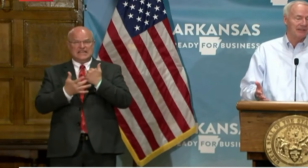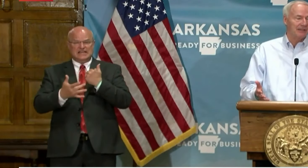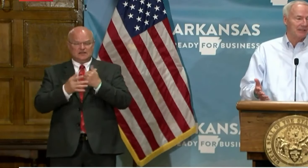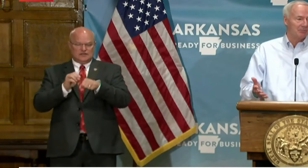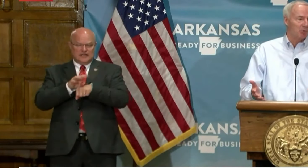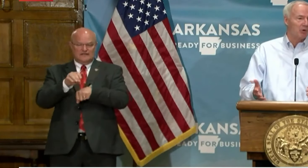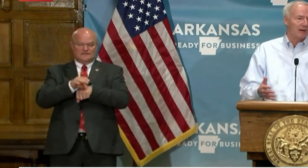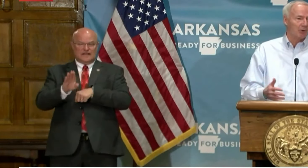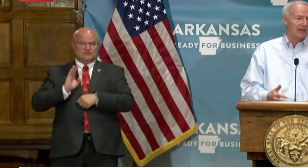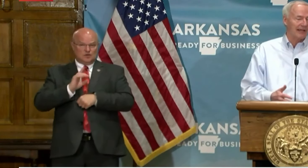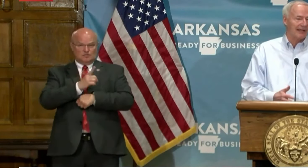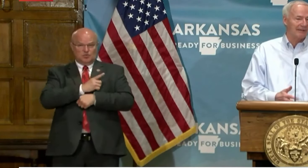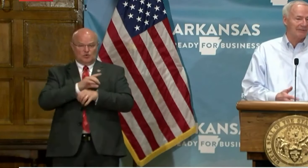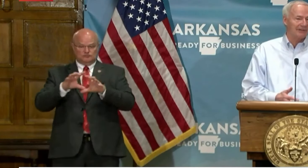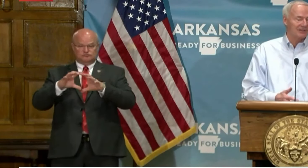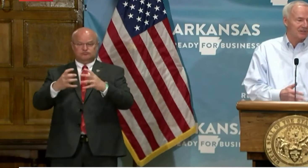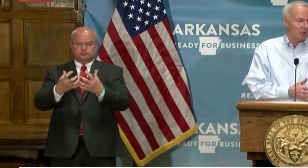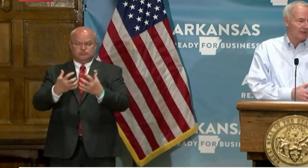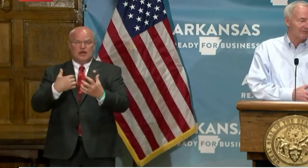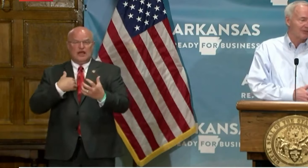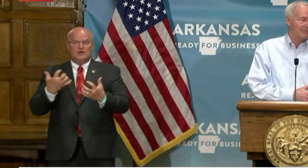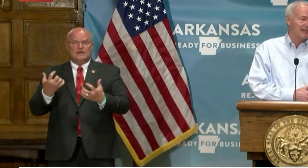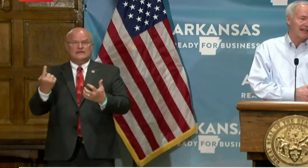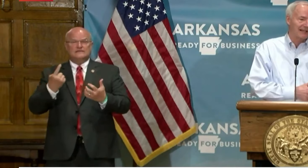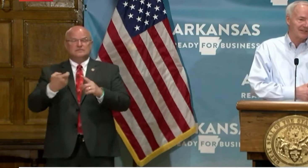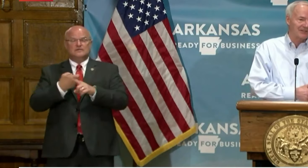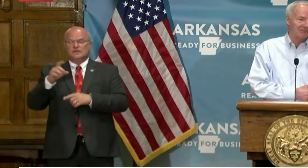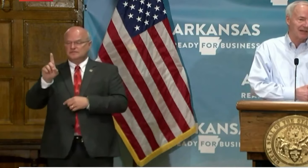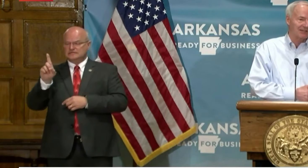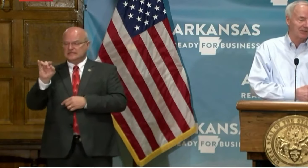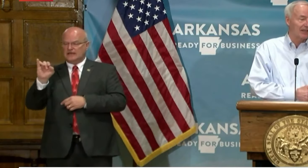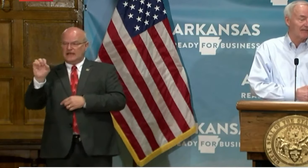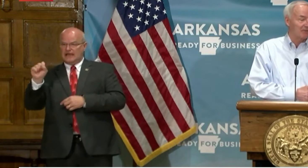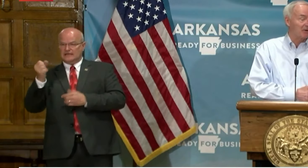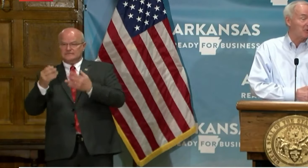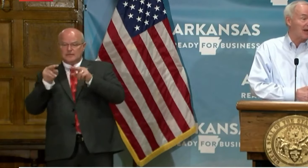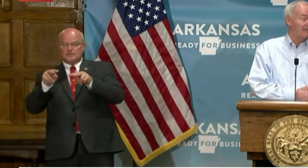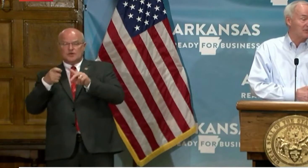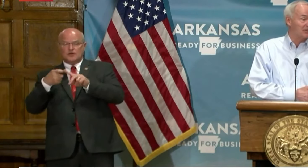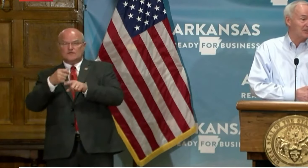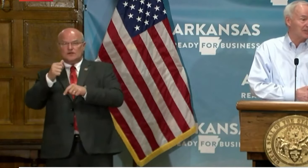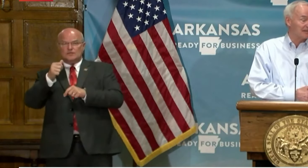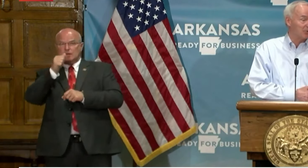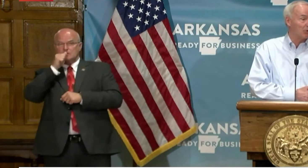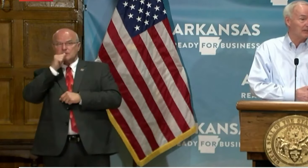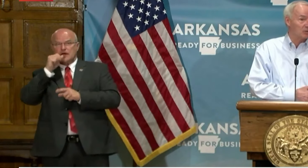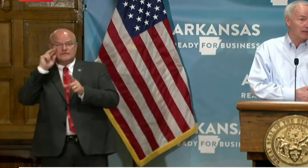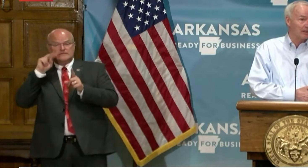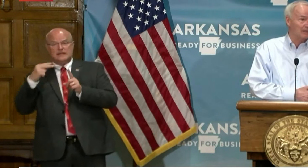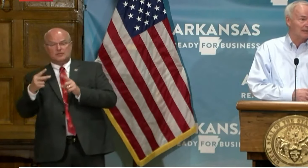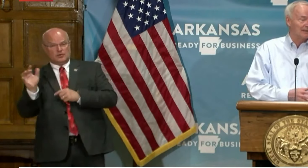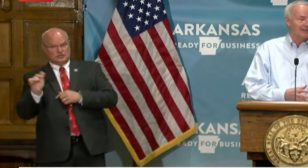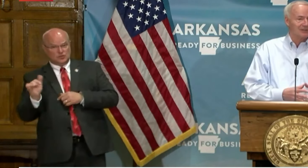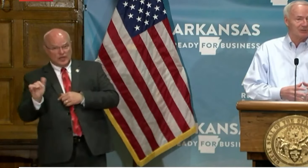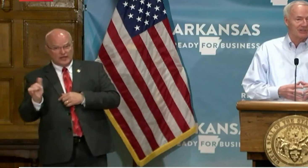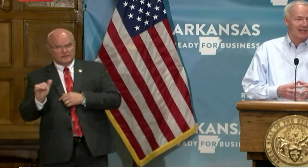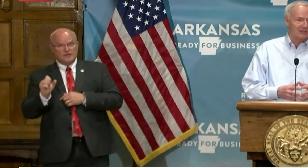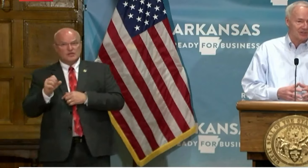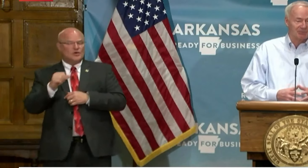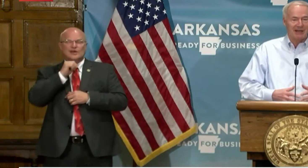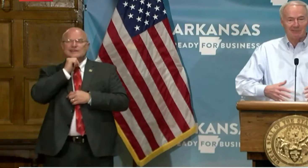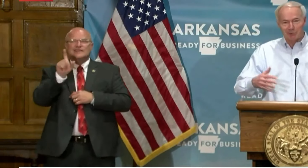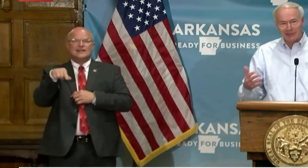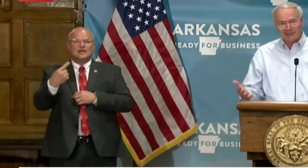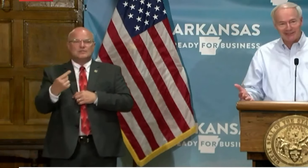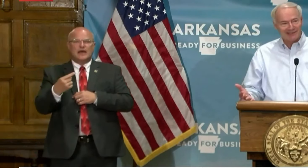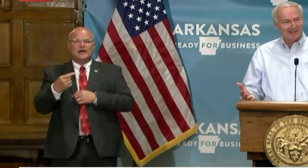advisory board, I want to have someone from DIS that might look at it from a privacy standpoint as well. So it's not